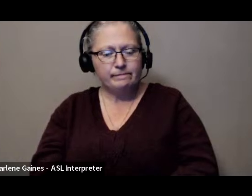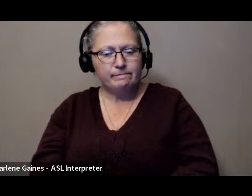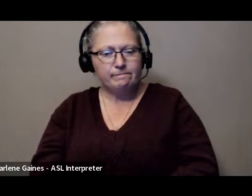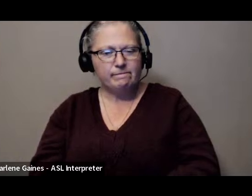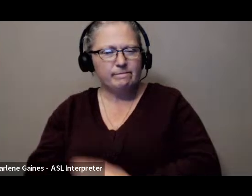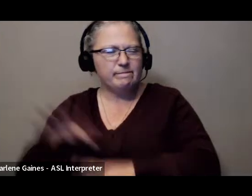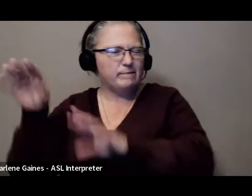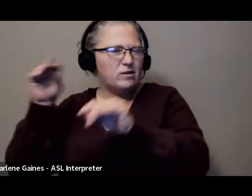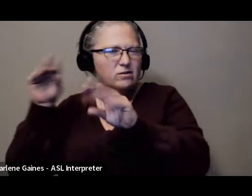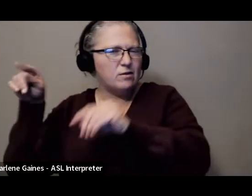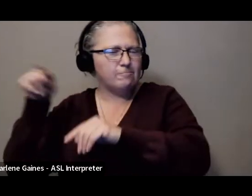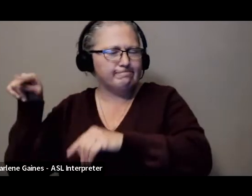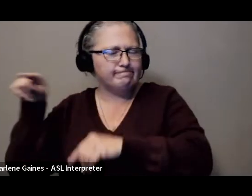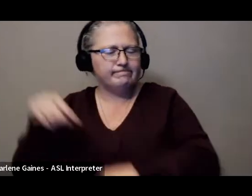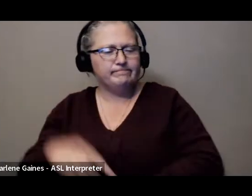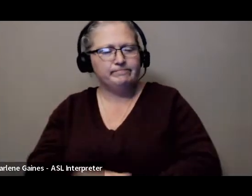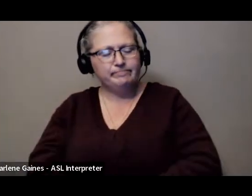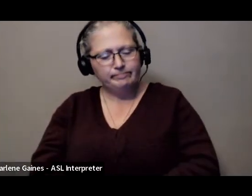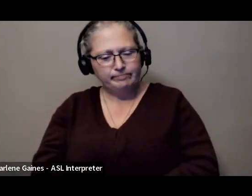Okay.